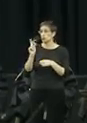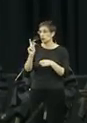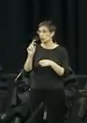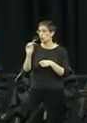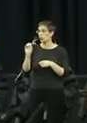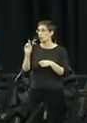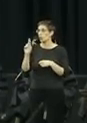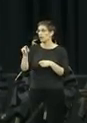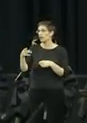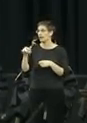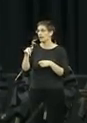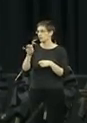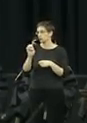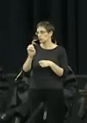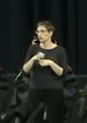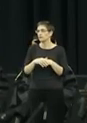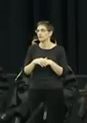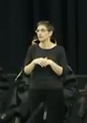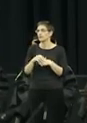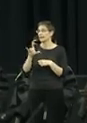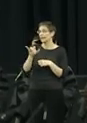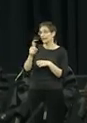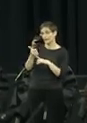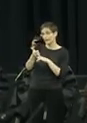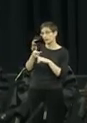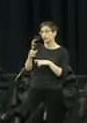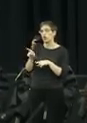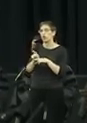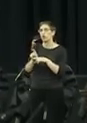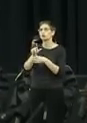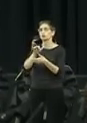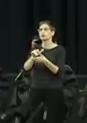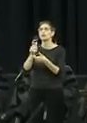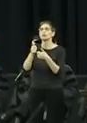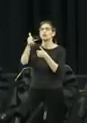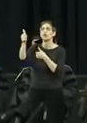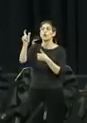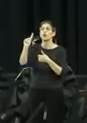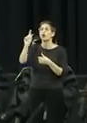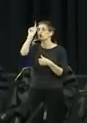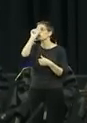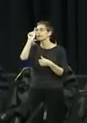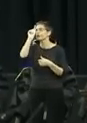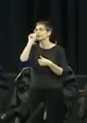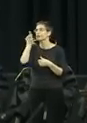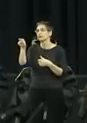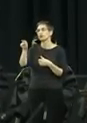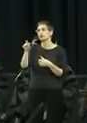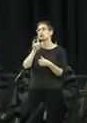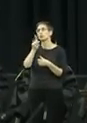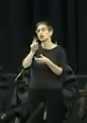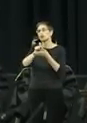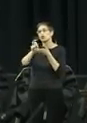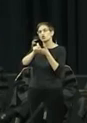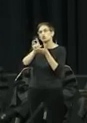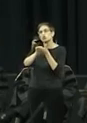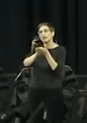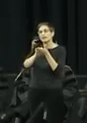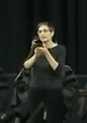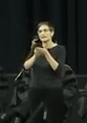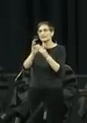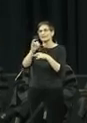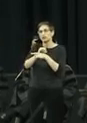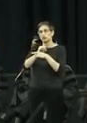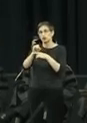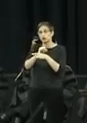orphanage. Lily also studied abroad in Greece, where she was a journalism intern and taught English